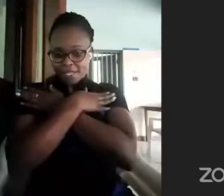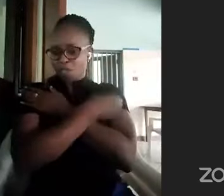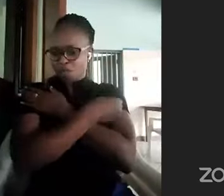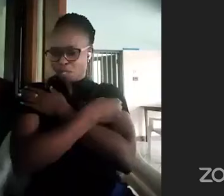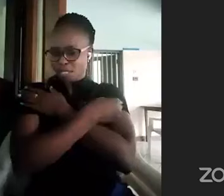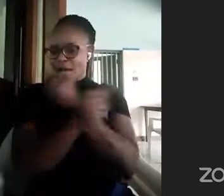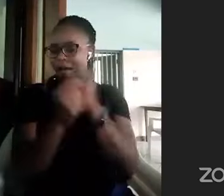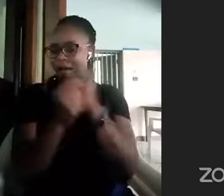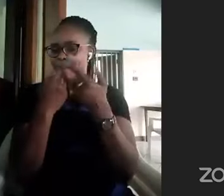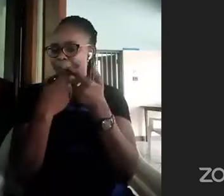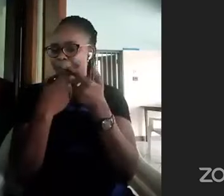client-friendly or human